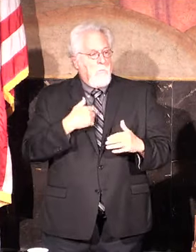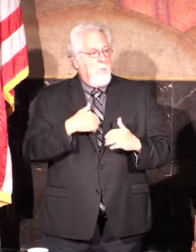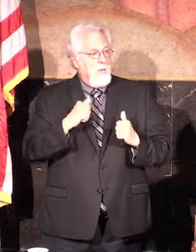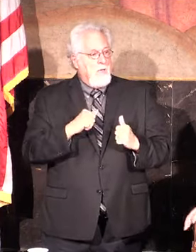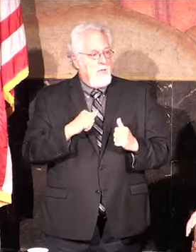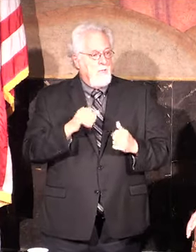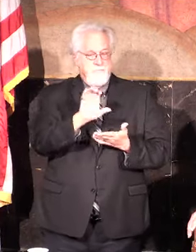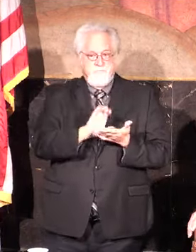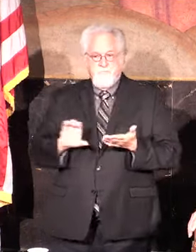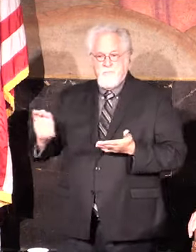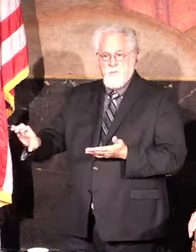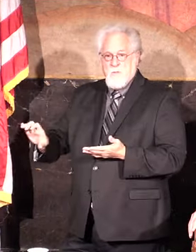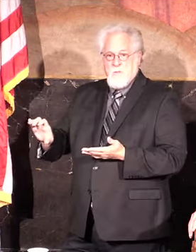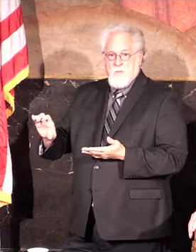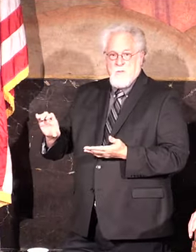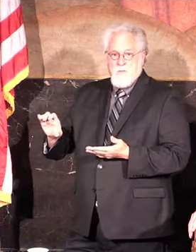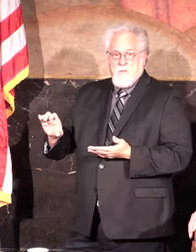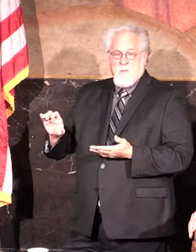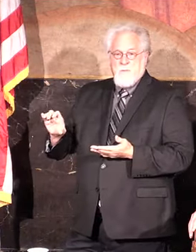replenish